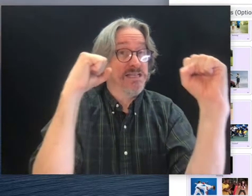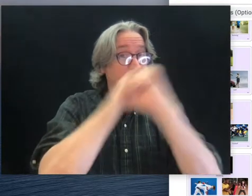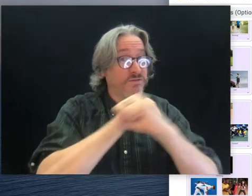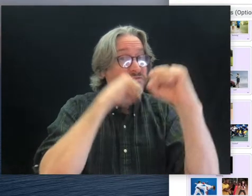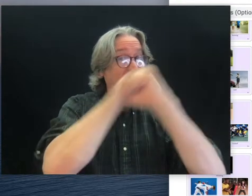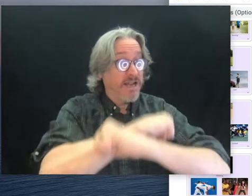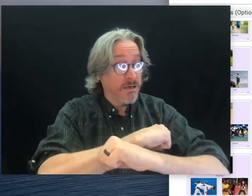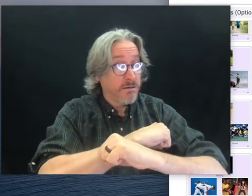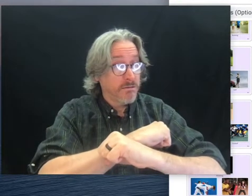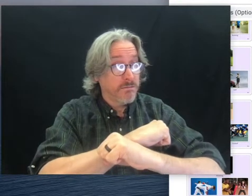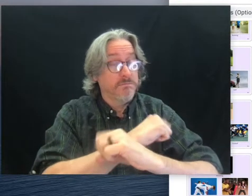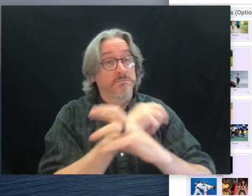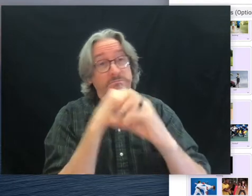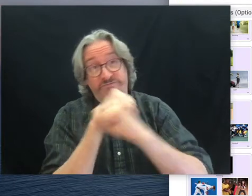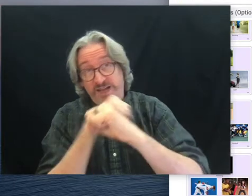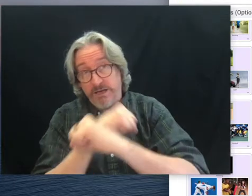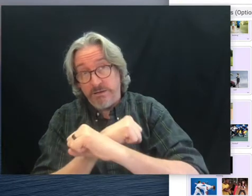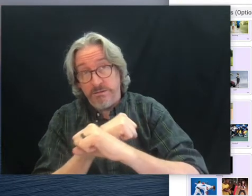As opposed to fighting.